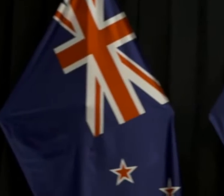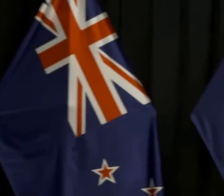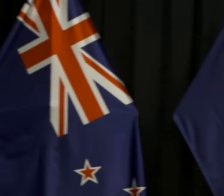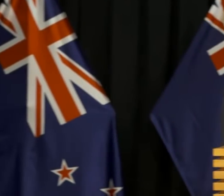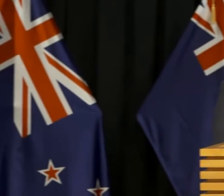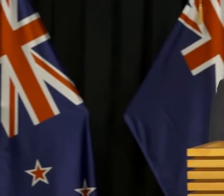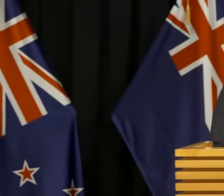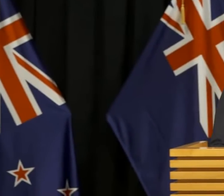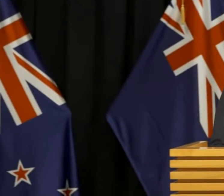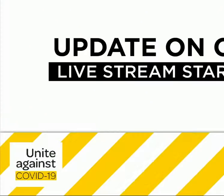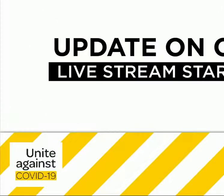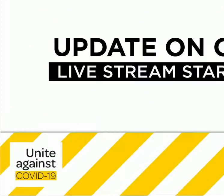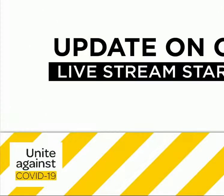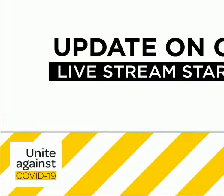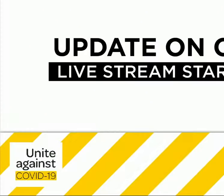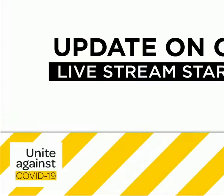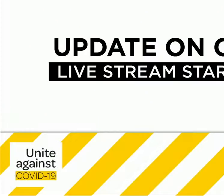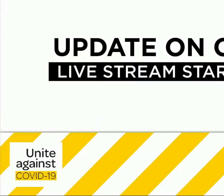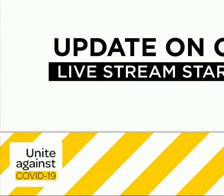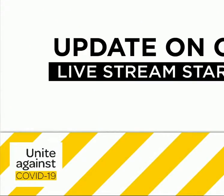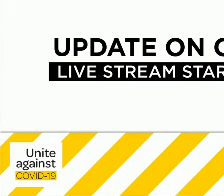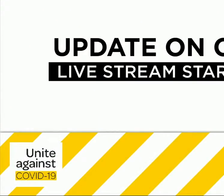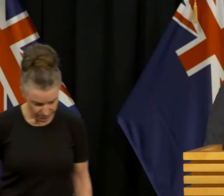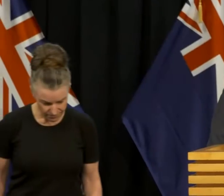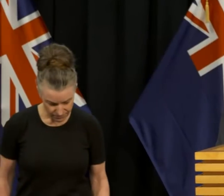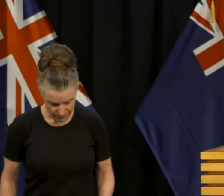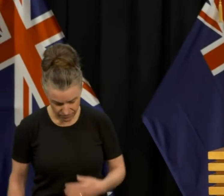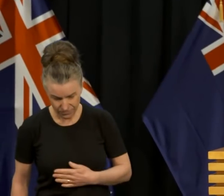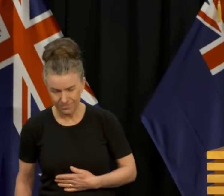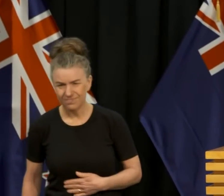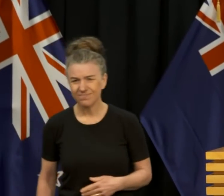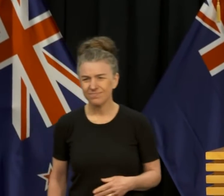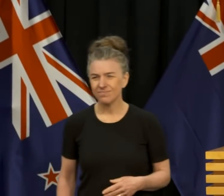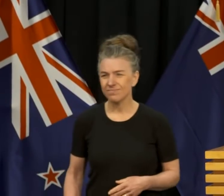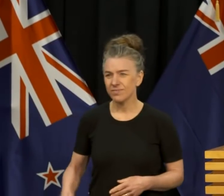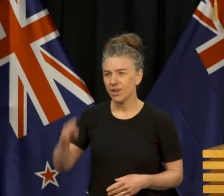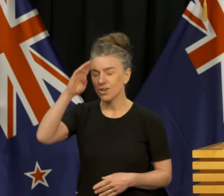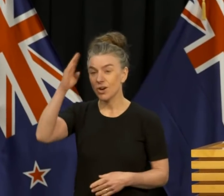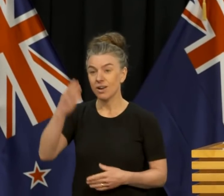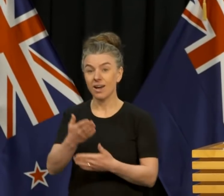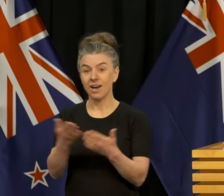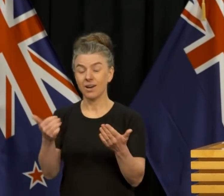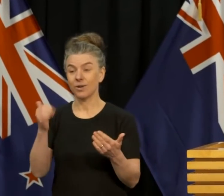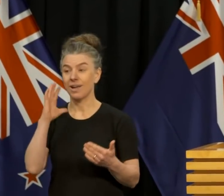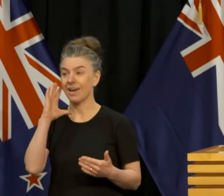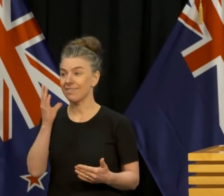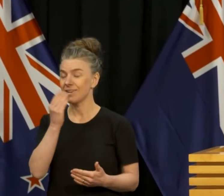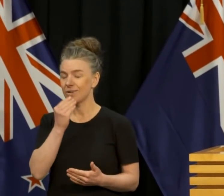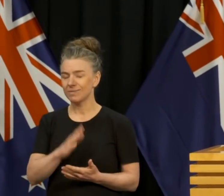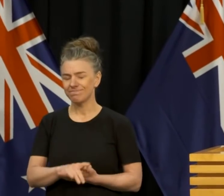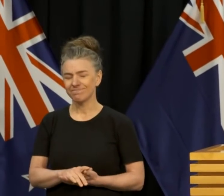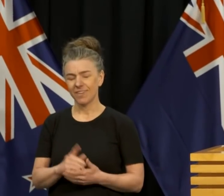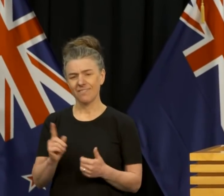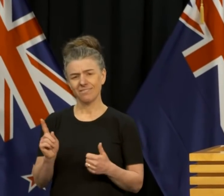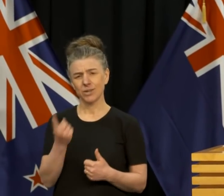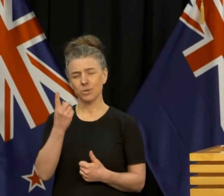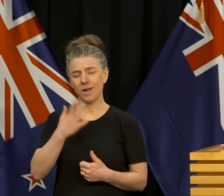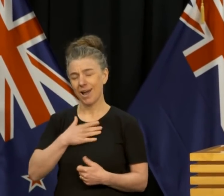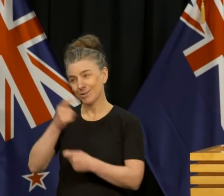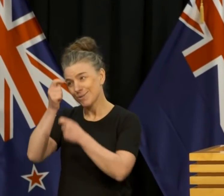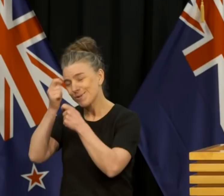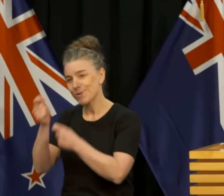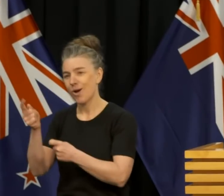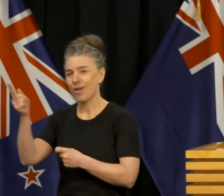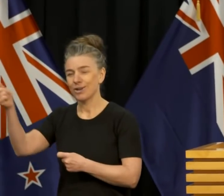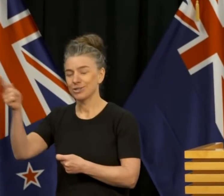deficit of $16 billion. The 11 months ended in May. Good afternoon. I'd like to start today with an acknowledgement of the Right Honourable